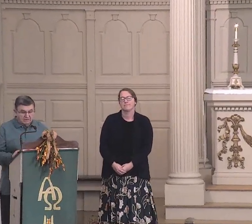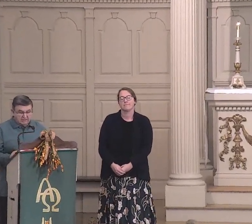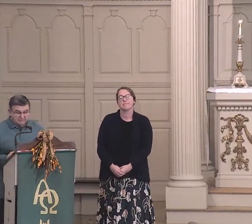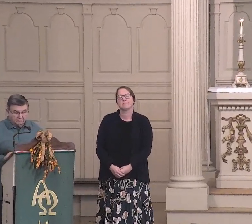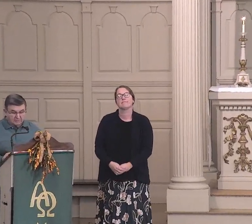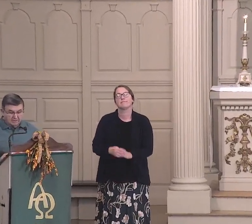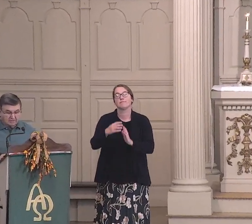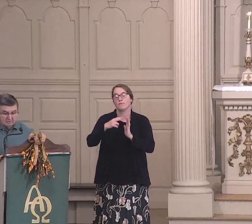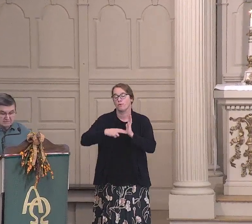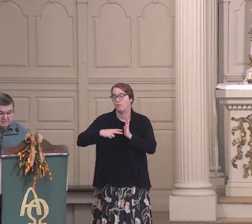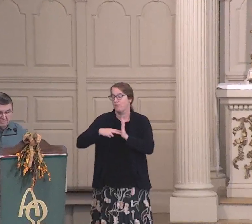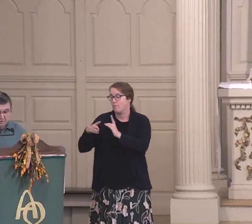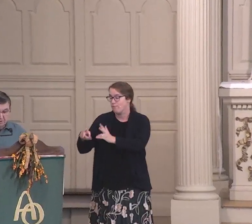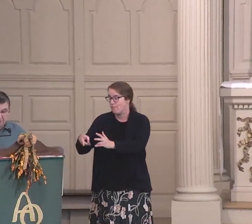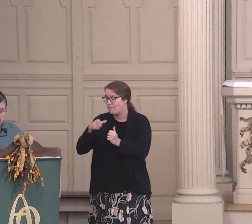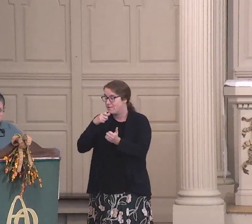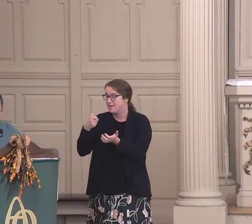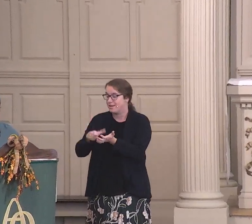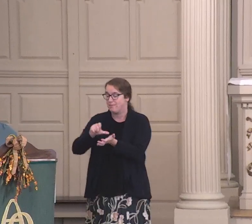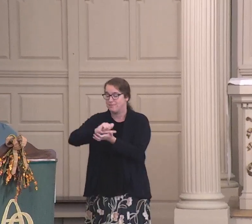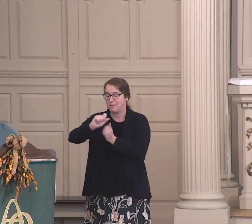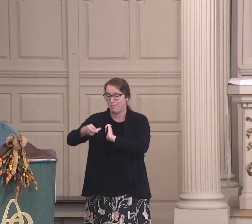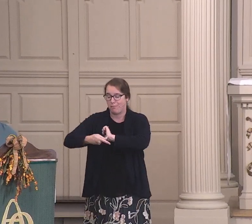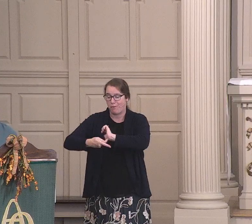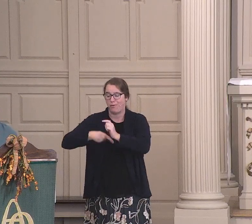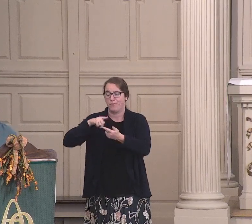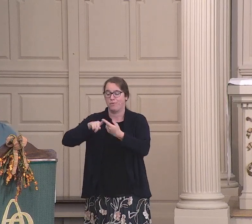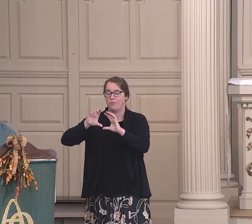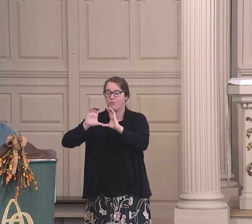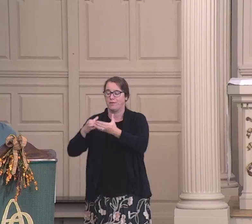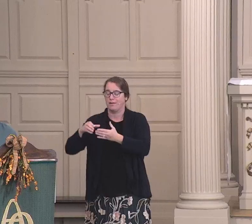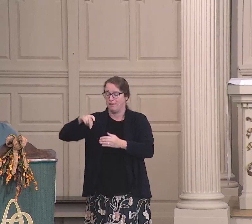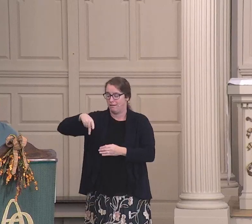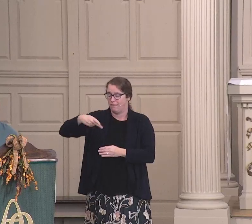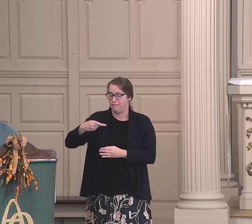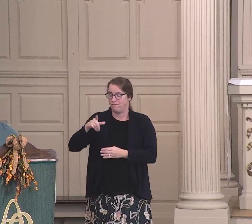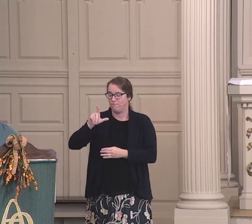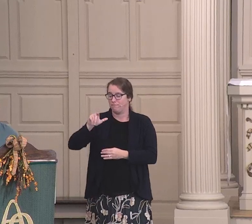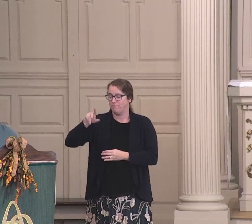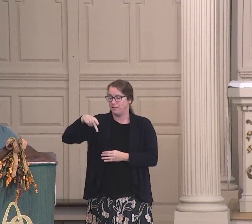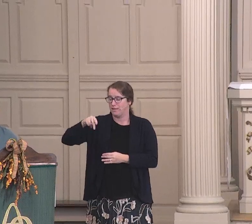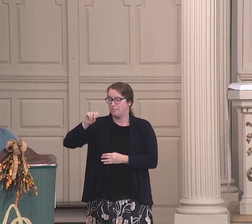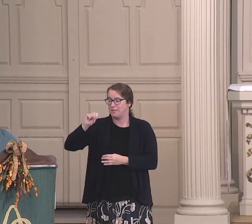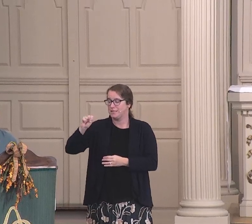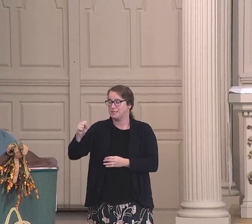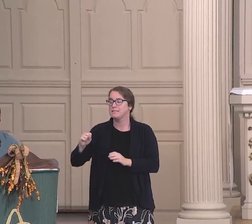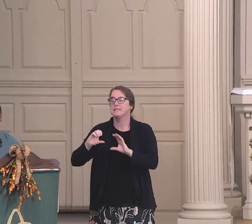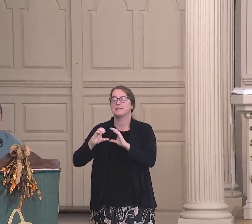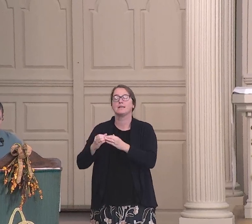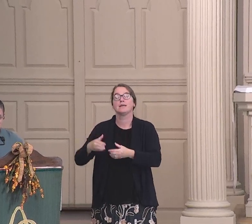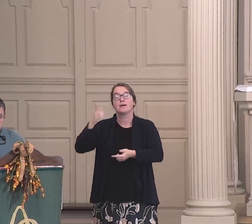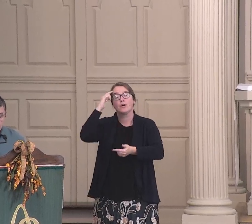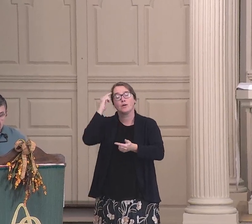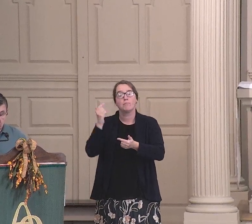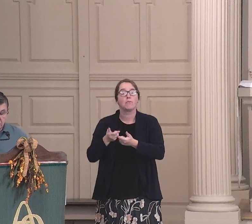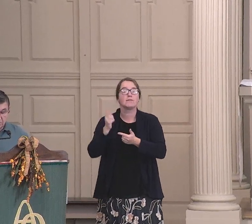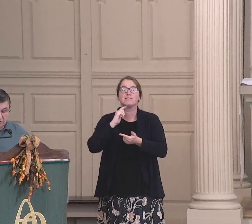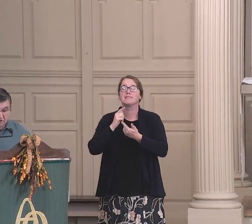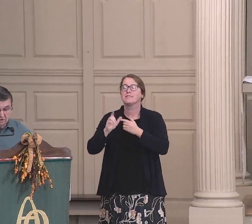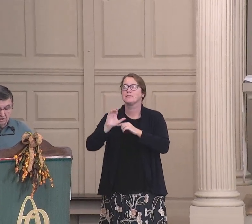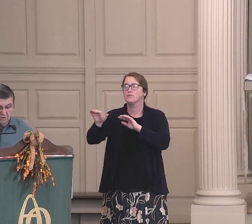A reading from the letter of St. Paul to the Philippians. Brothers and sisters, we are